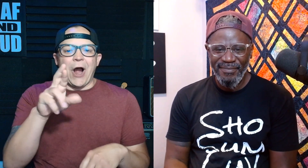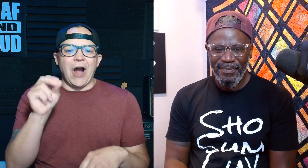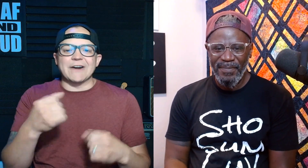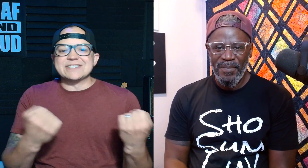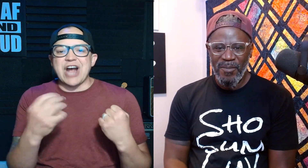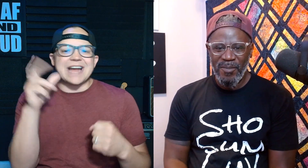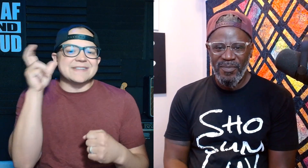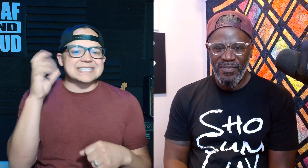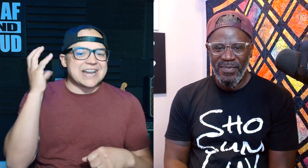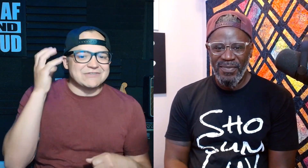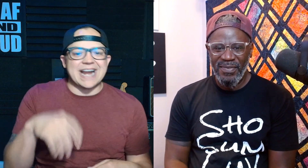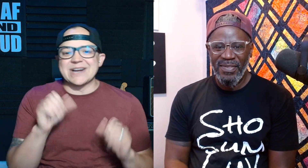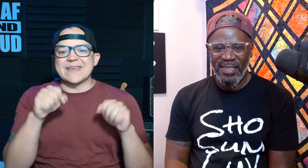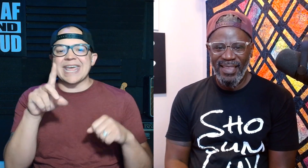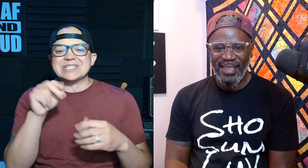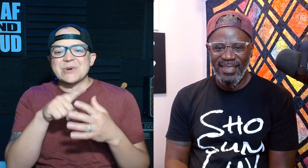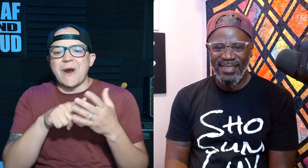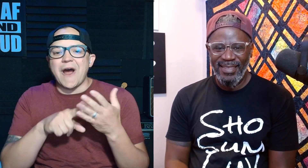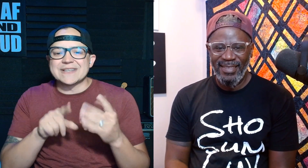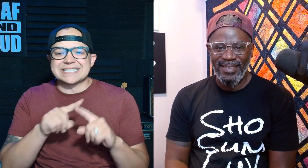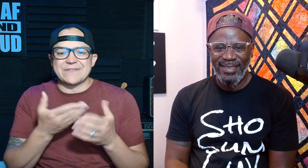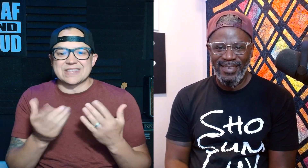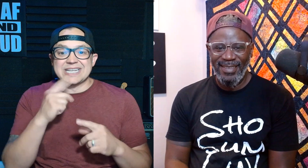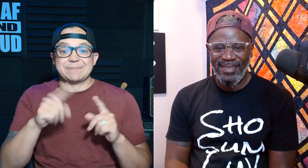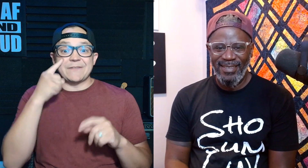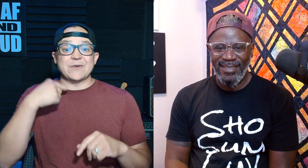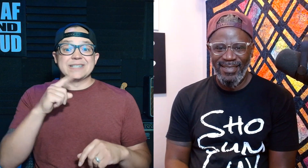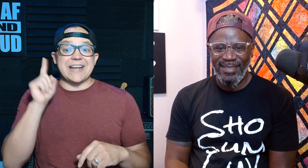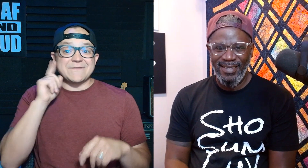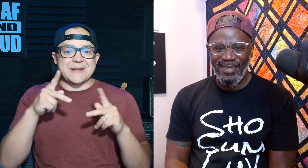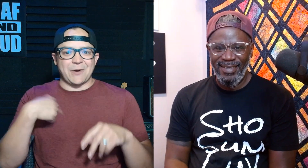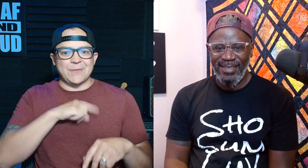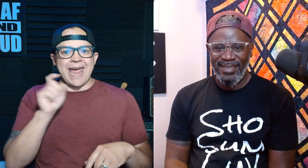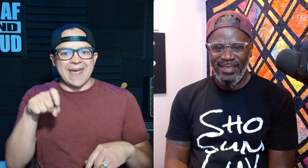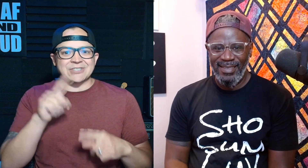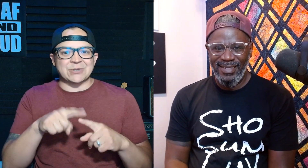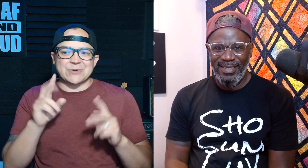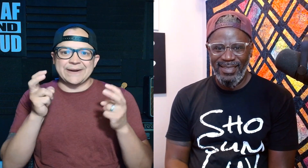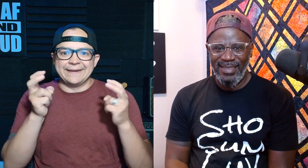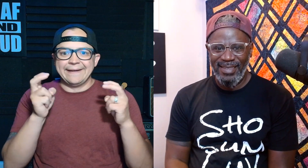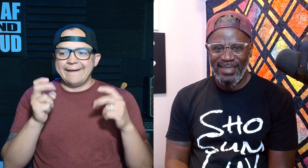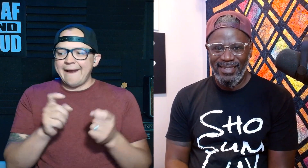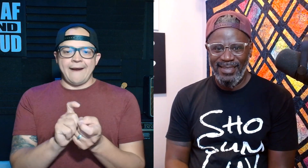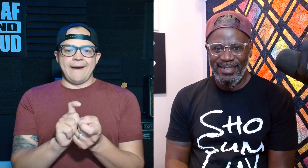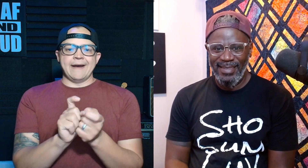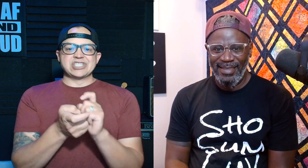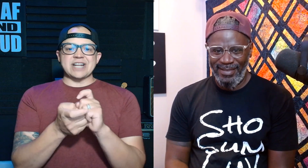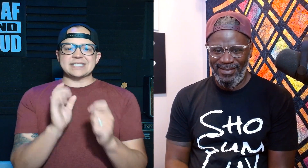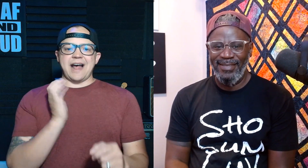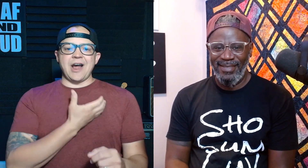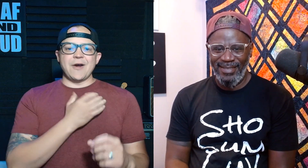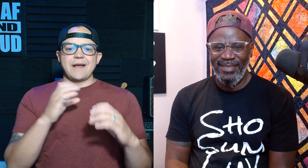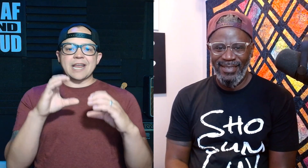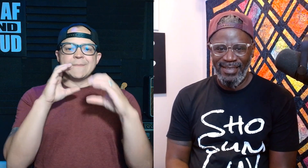in the car and drive and listen to the radio. They can do all these different things, but for deaf people, we have to